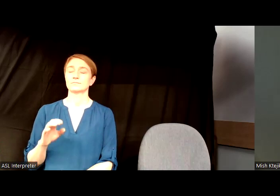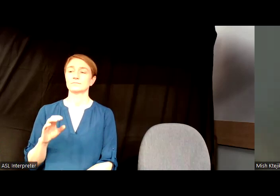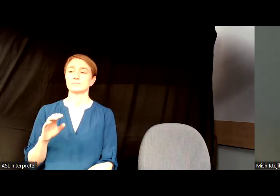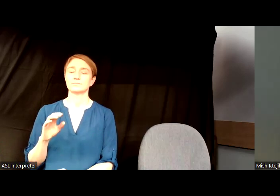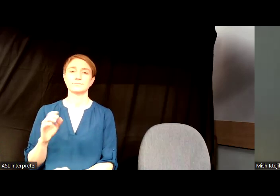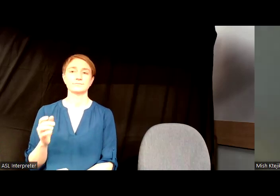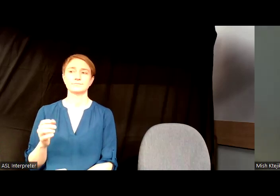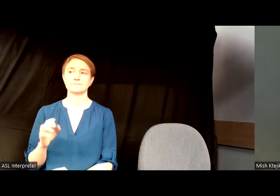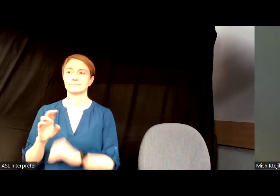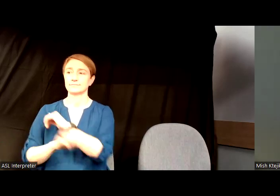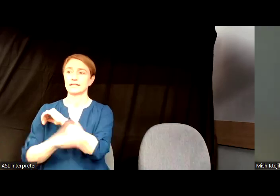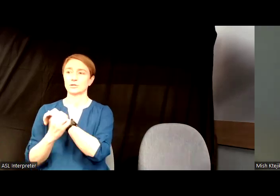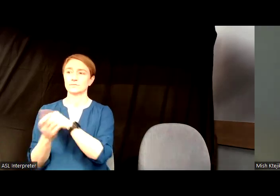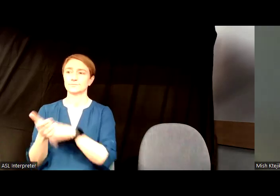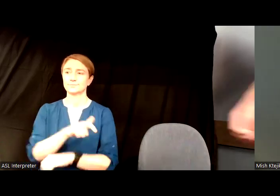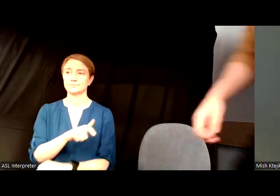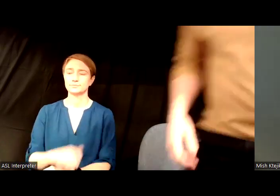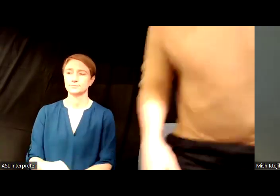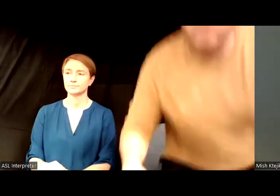This is Jack, Eric.